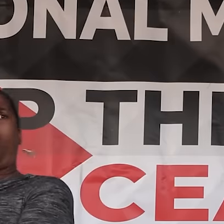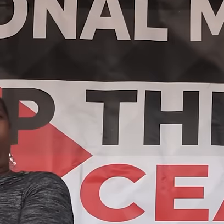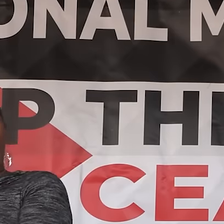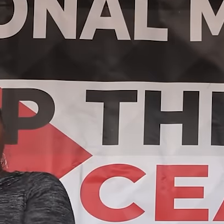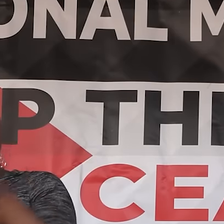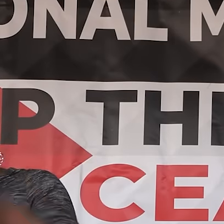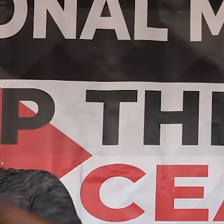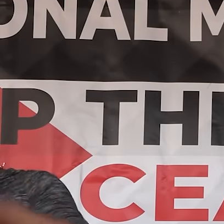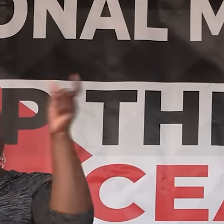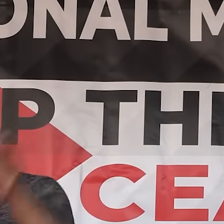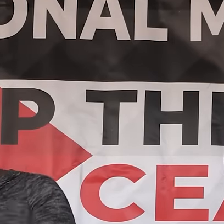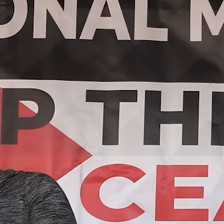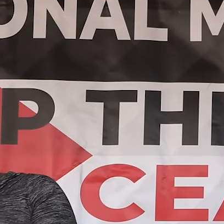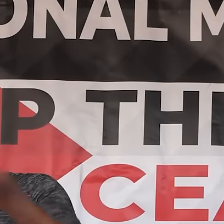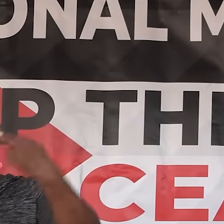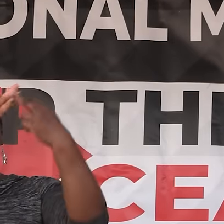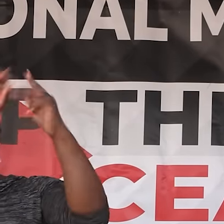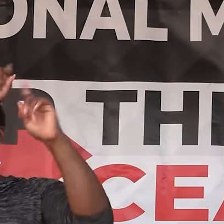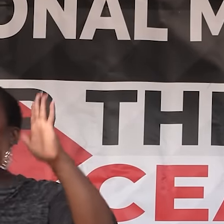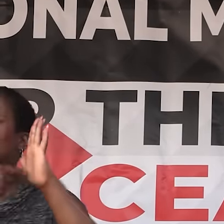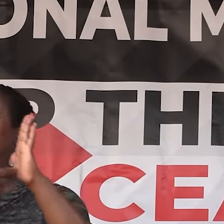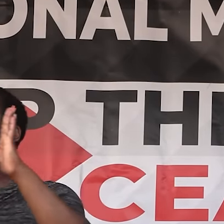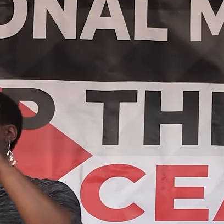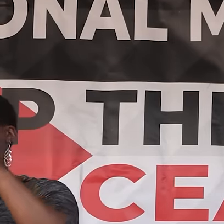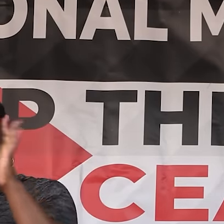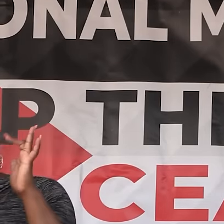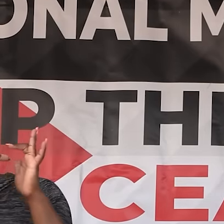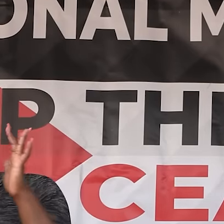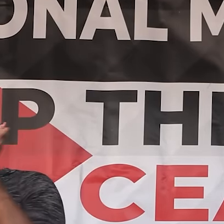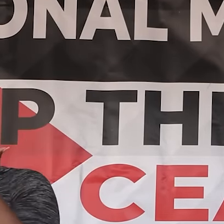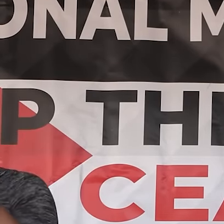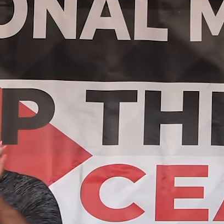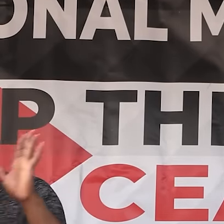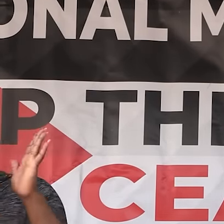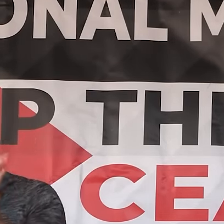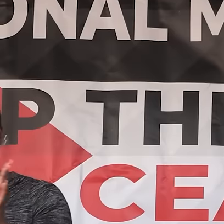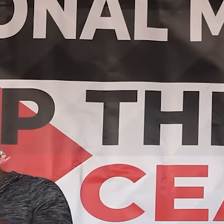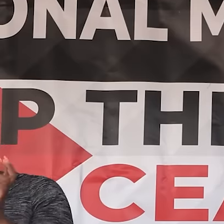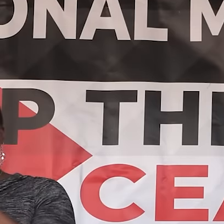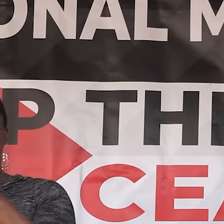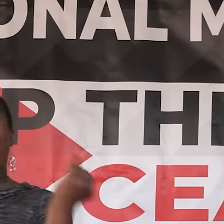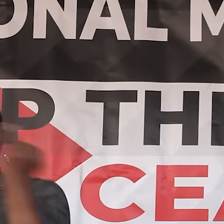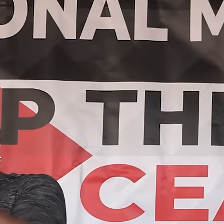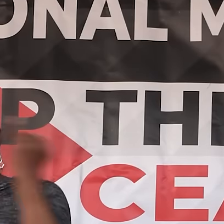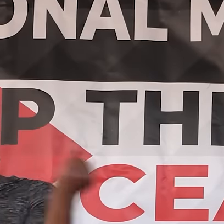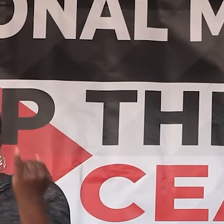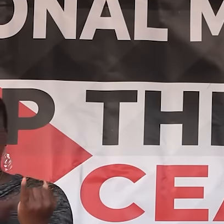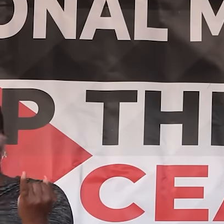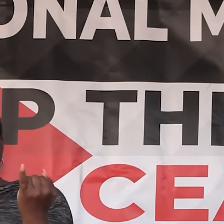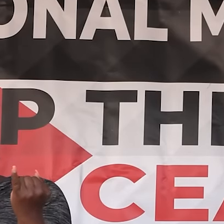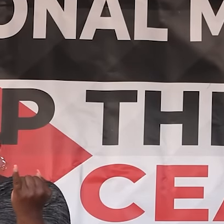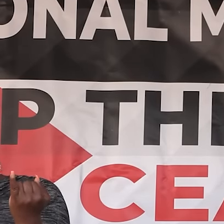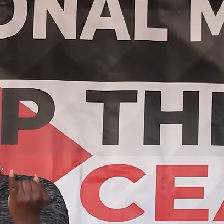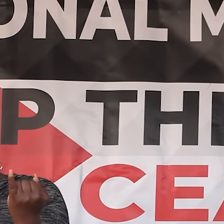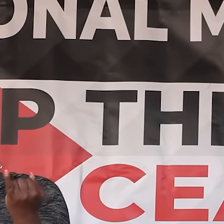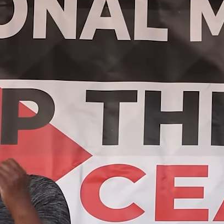Zionist project, about Islam, about the history of the Palestinian-Israeli conflict. And make sure that we